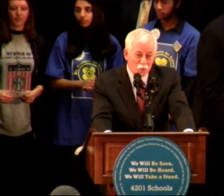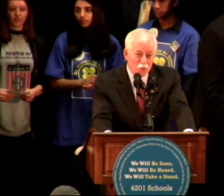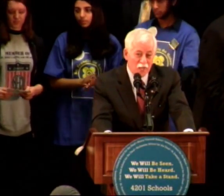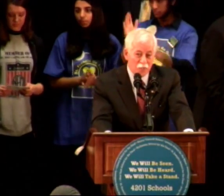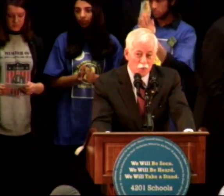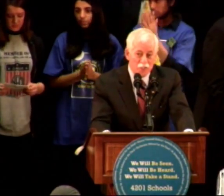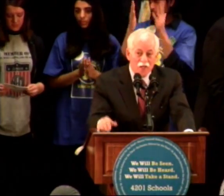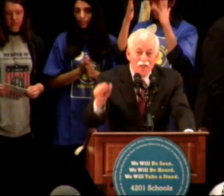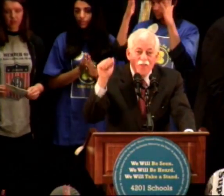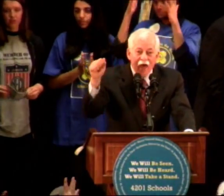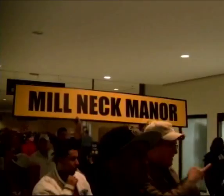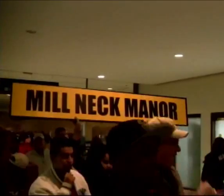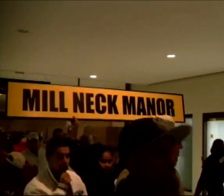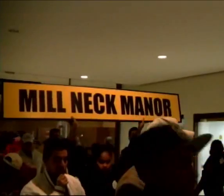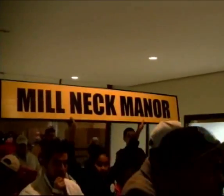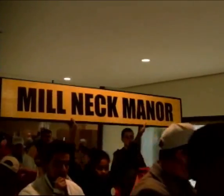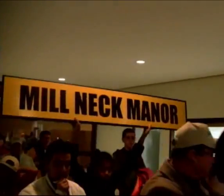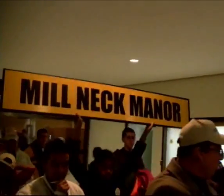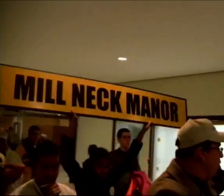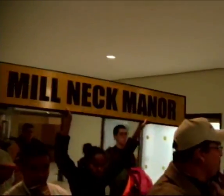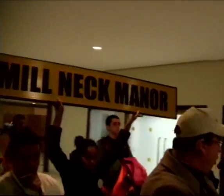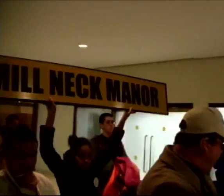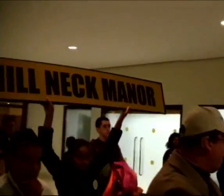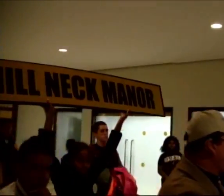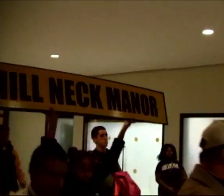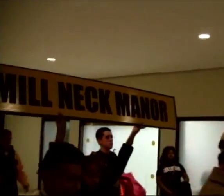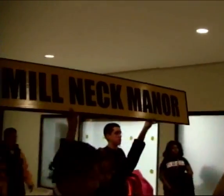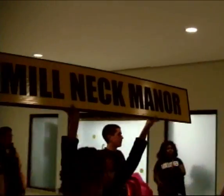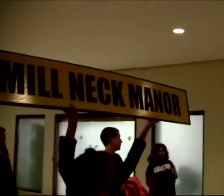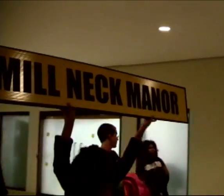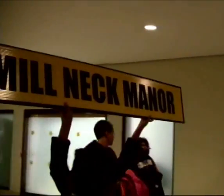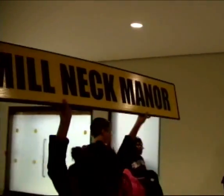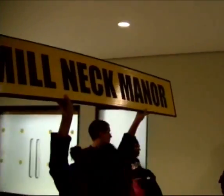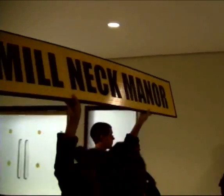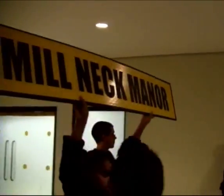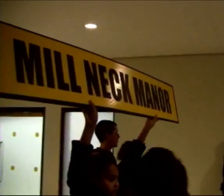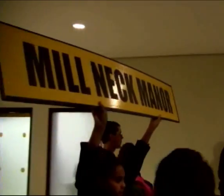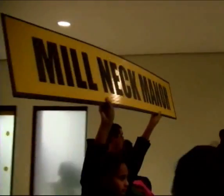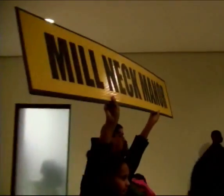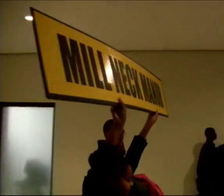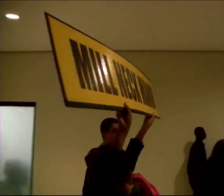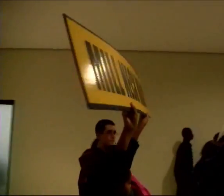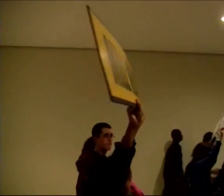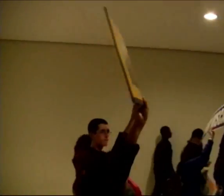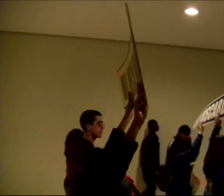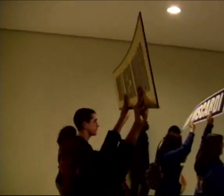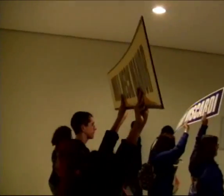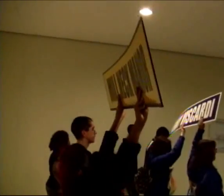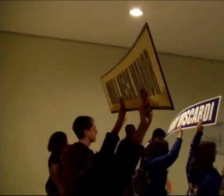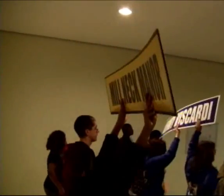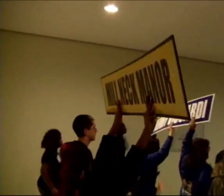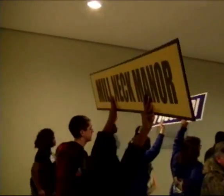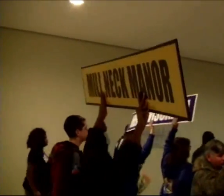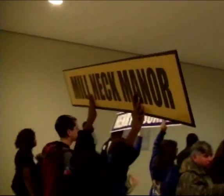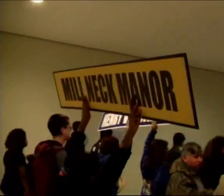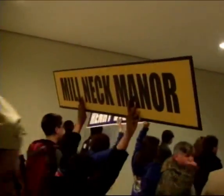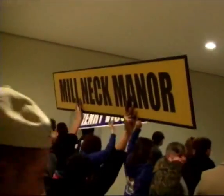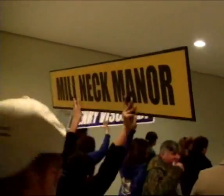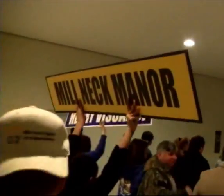two centuries. After the inside speeches, the group went outside to go across the street from the governor's office